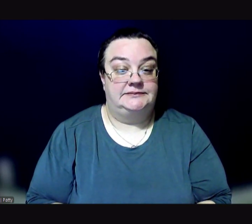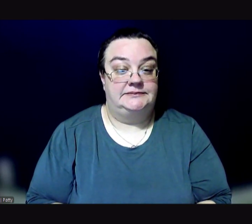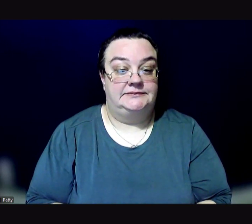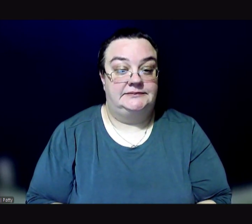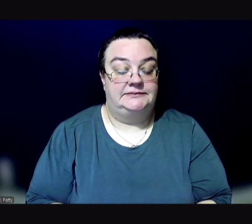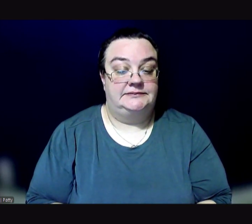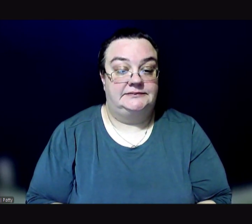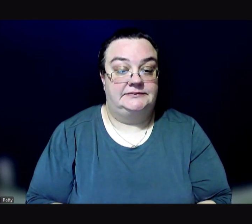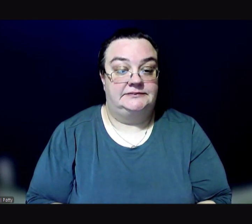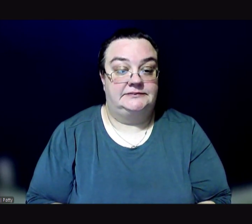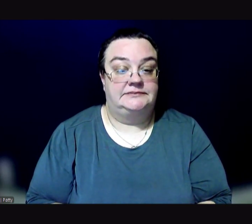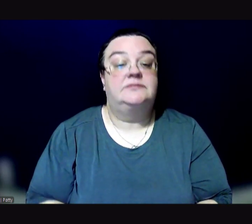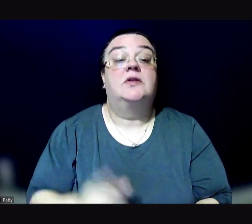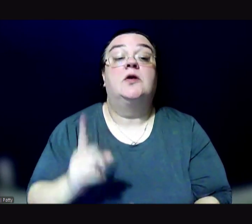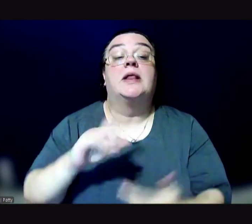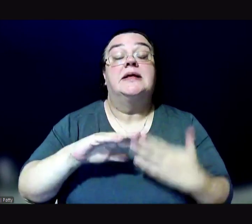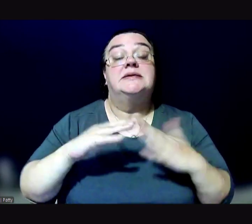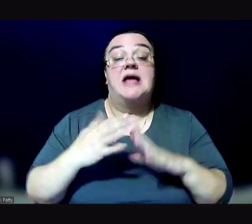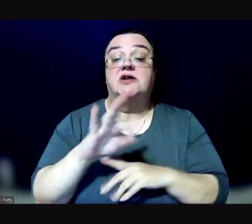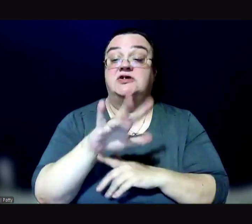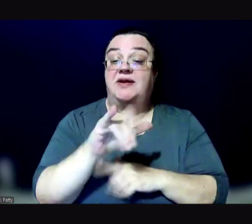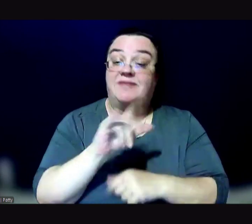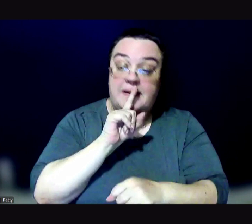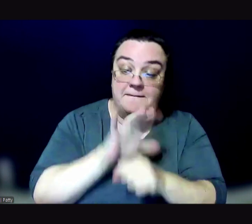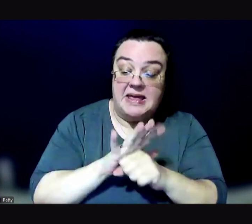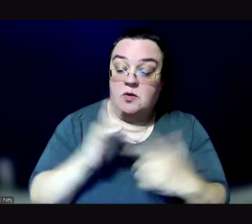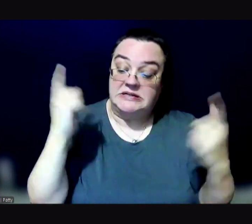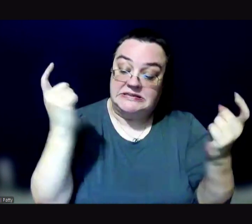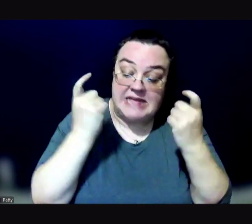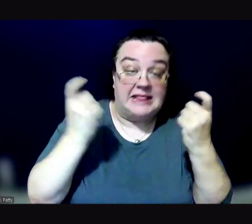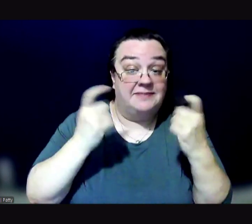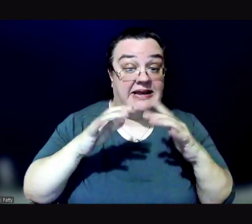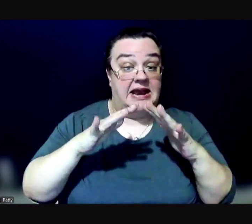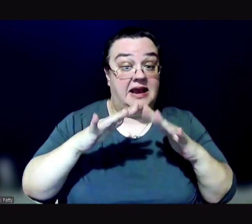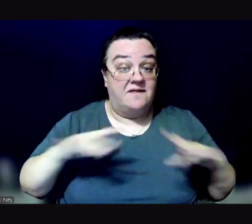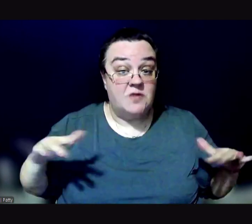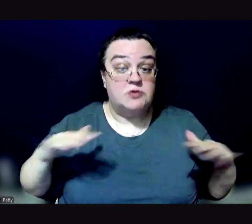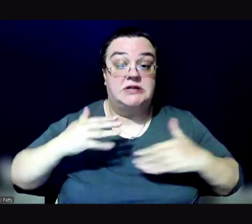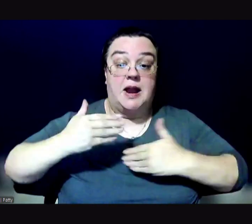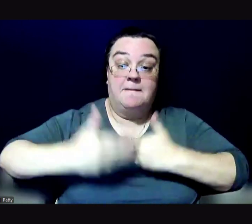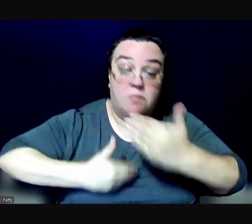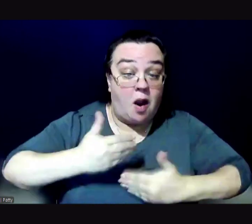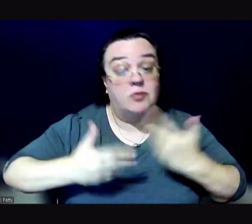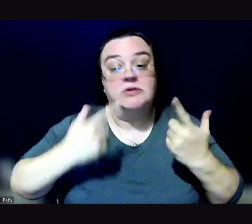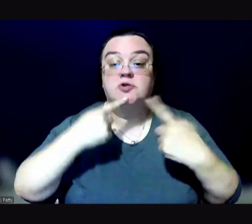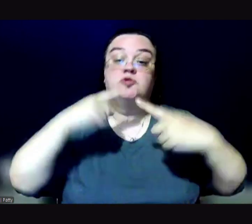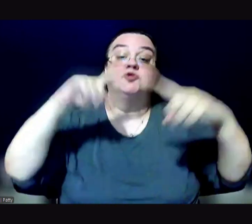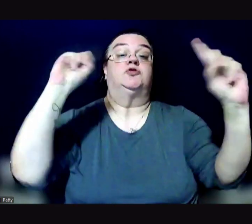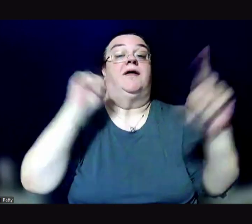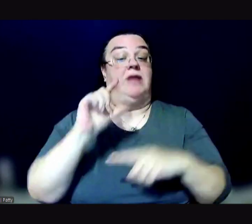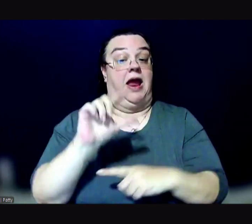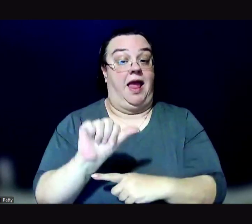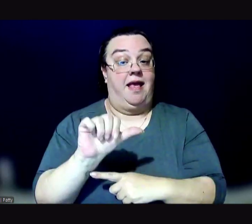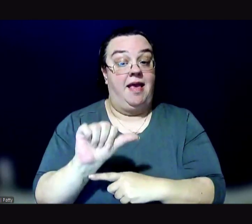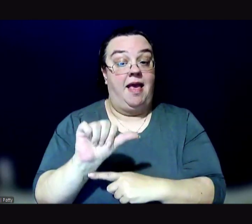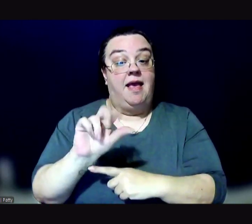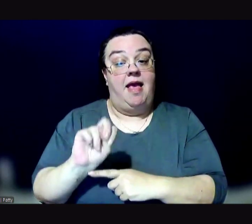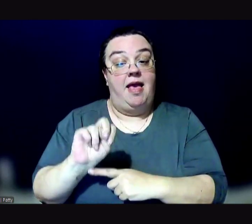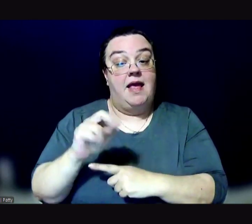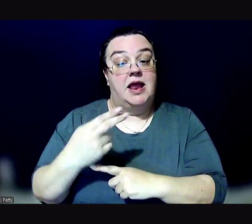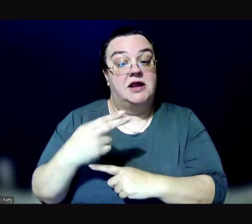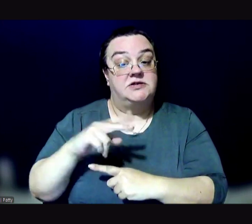And whereas the town of Cheverly is committed to celebrating the diversity, progress, and achievement of AA-NHPI